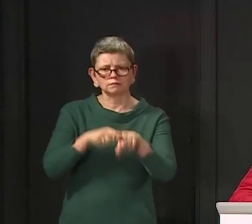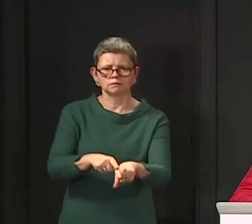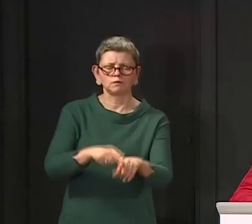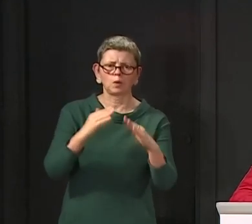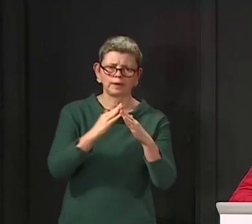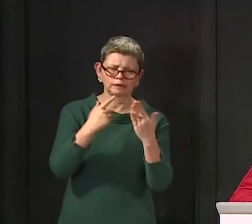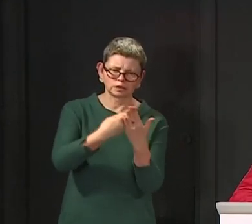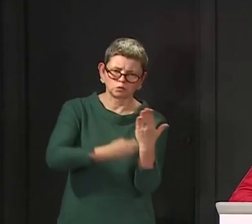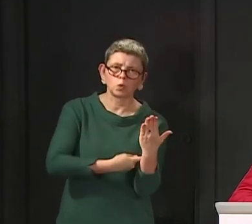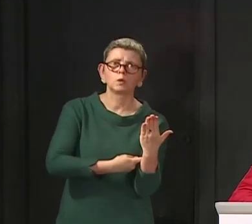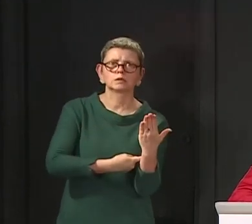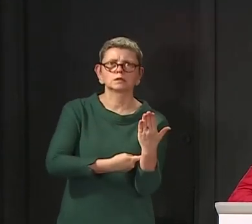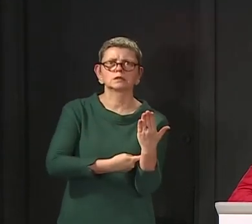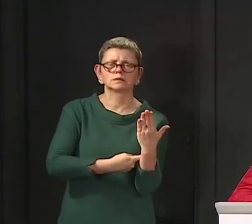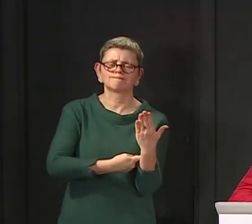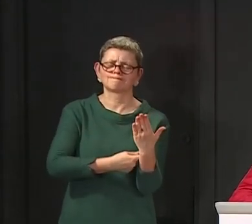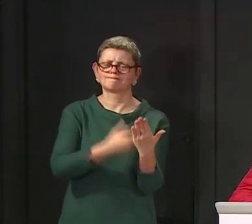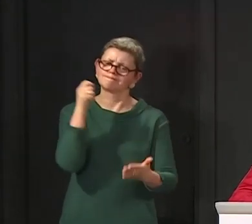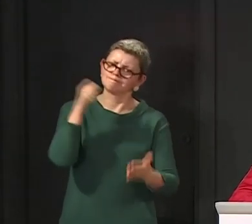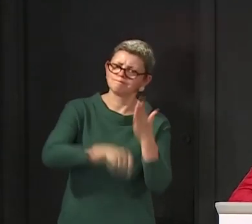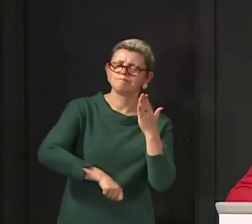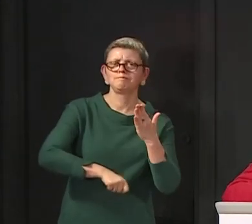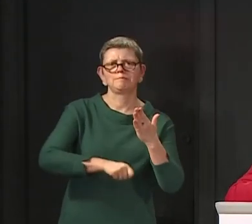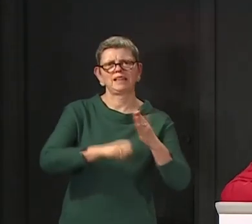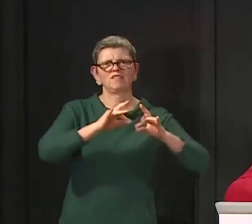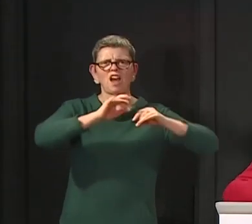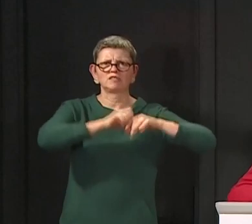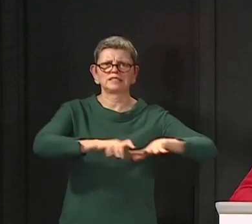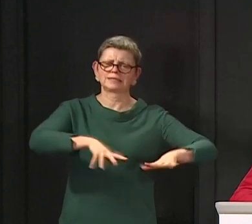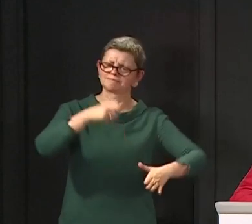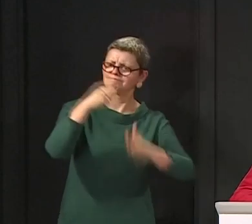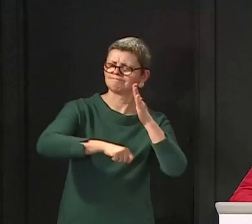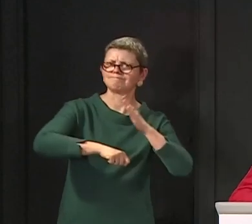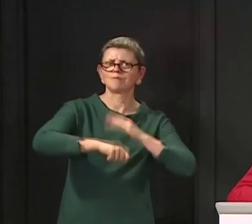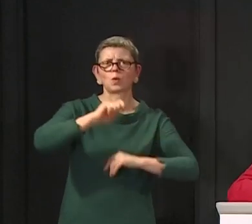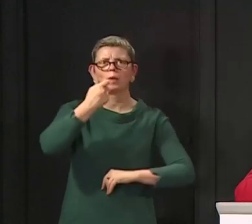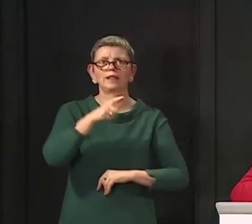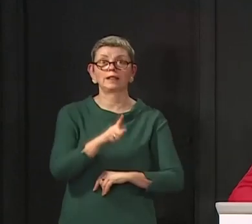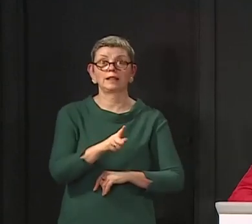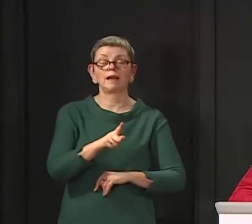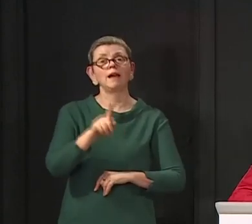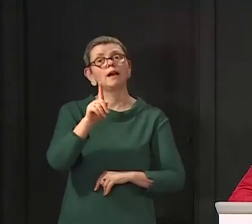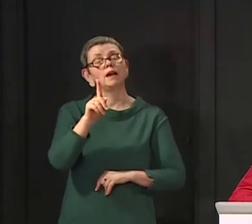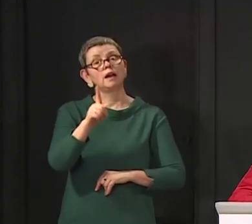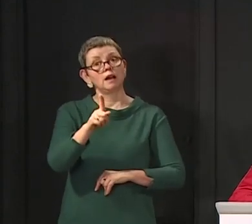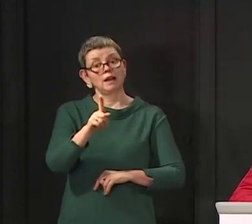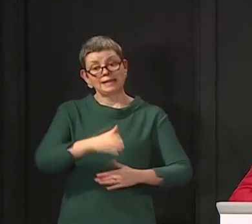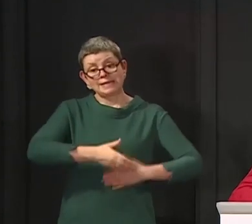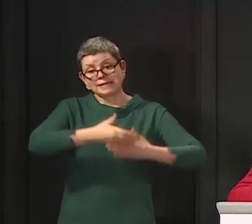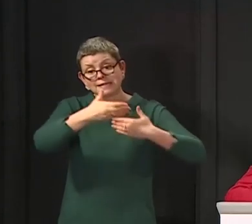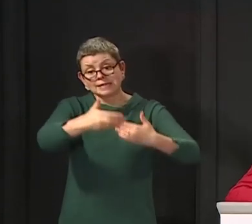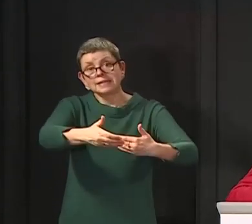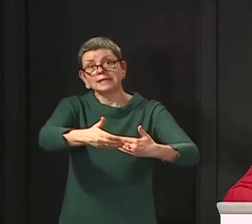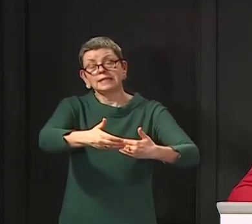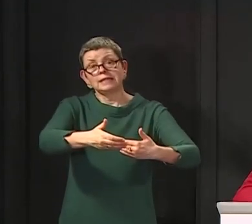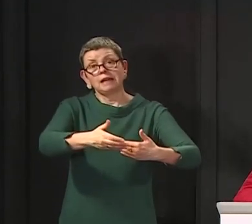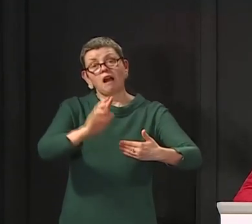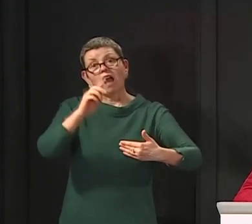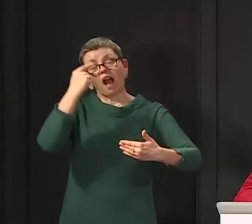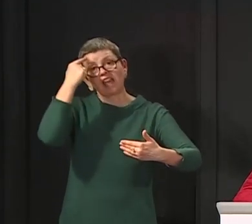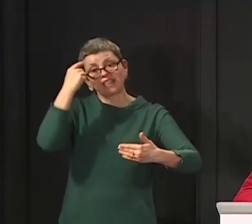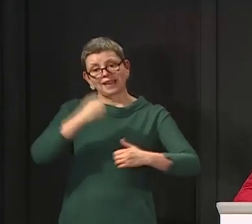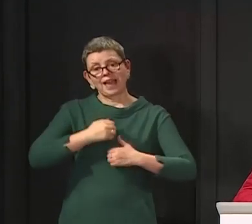beat this virus. I'm very conscious that as we go into the next phase of tackling this virus, by necessity,